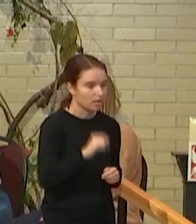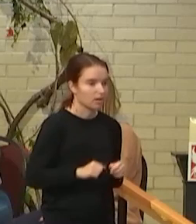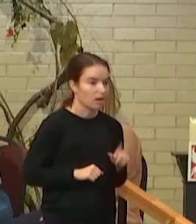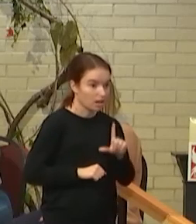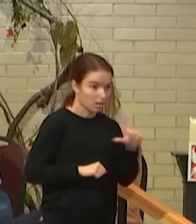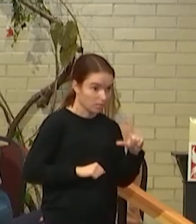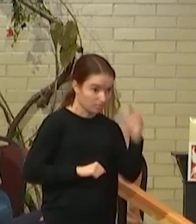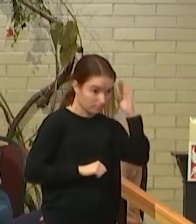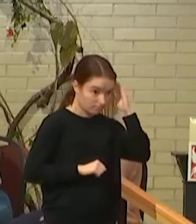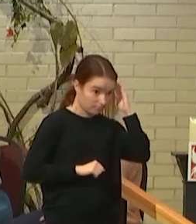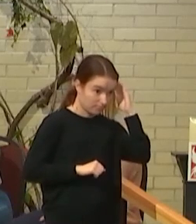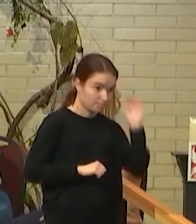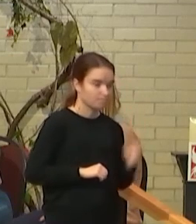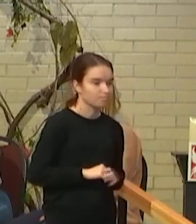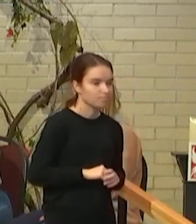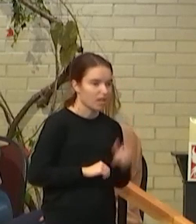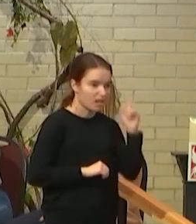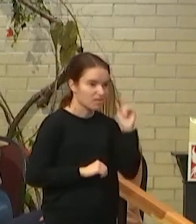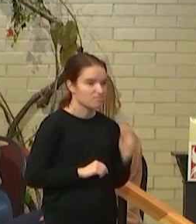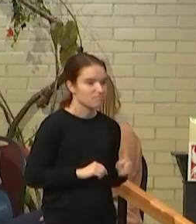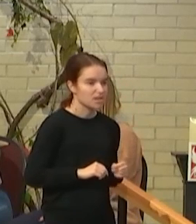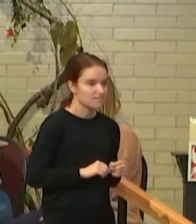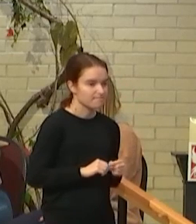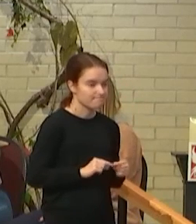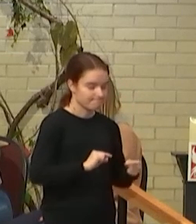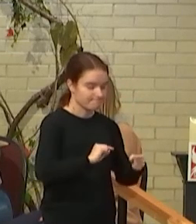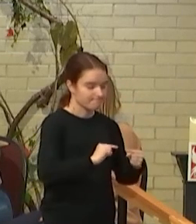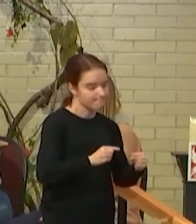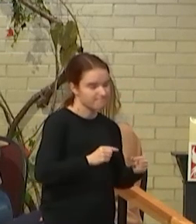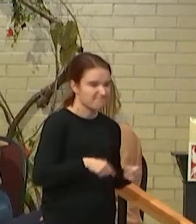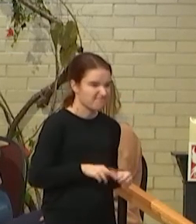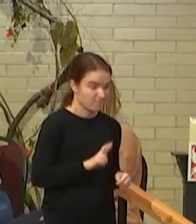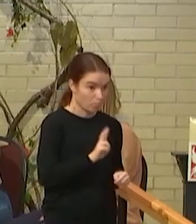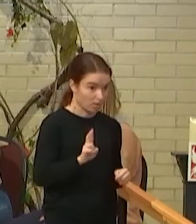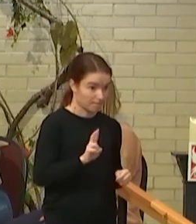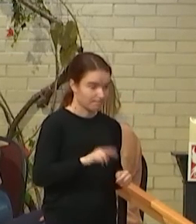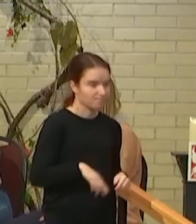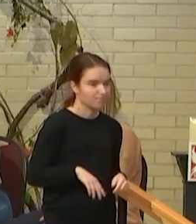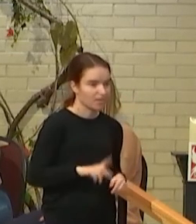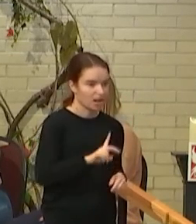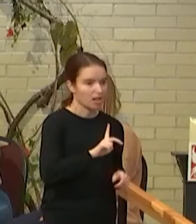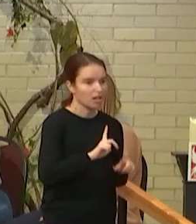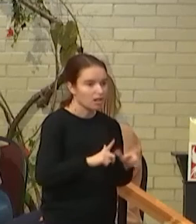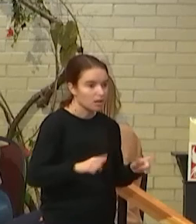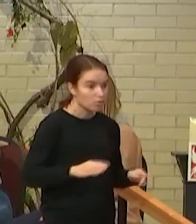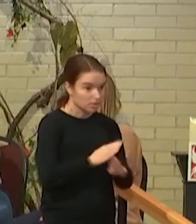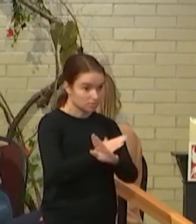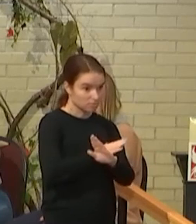brain, that's what greatly affected the right side and language barrier and whatnot.